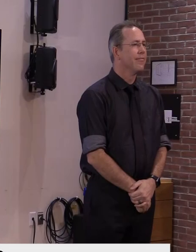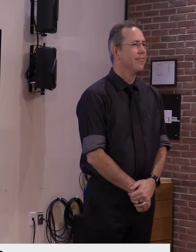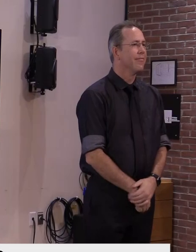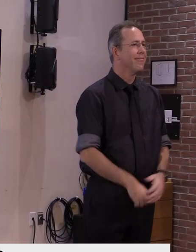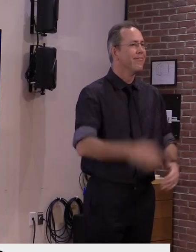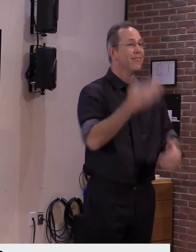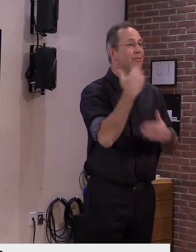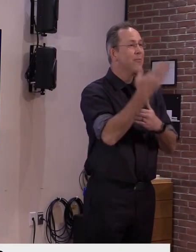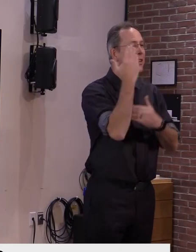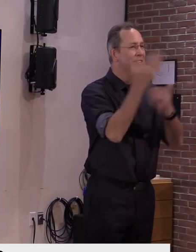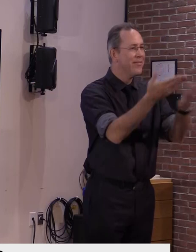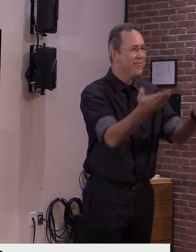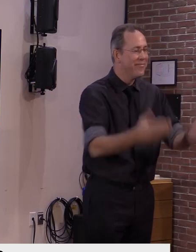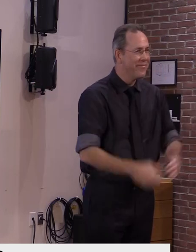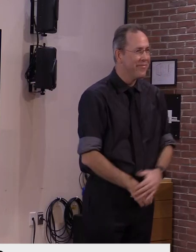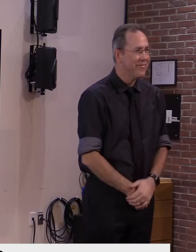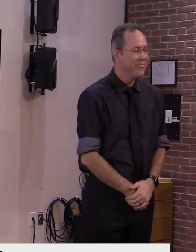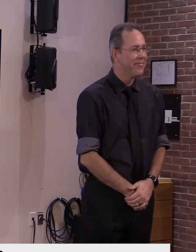Good morning, everyone.